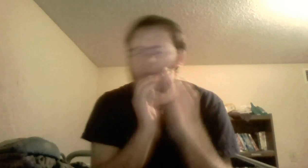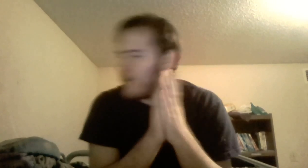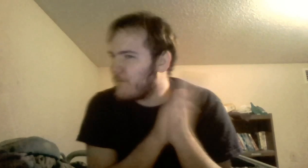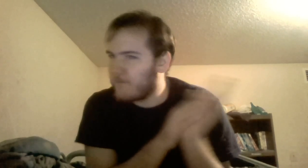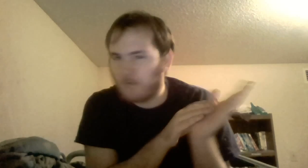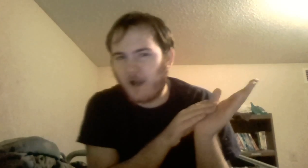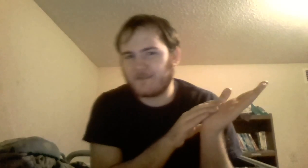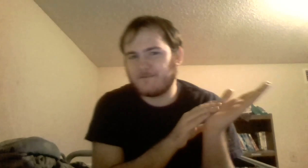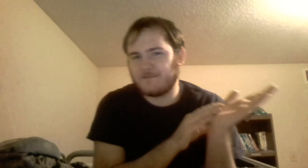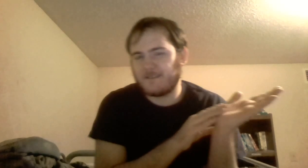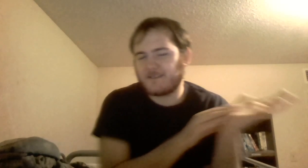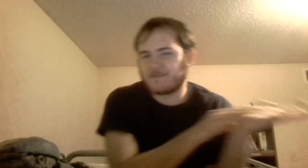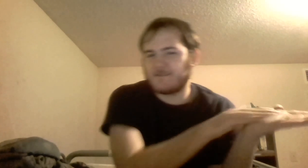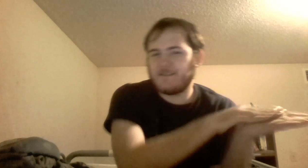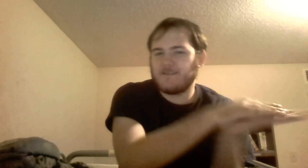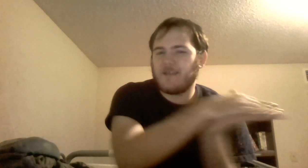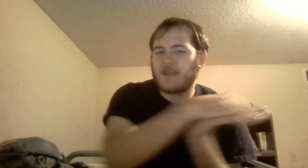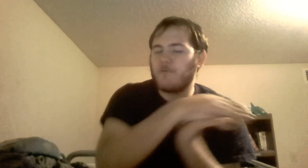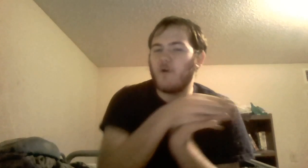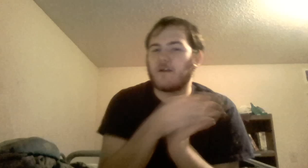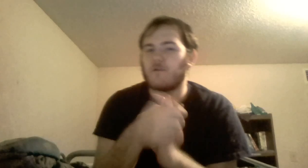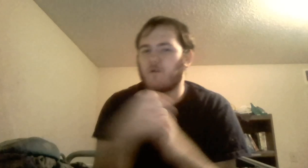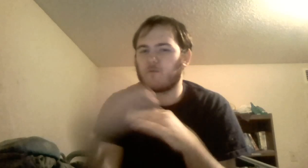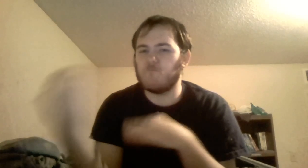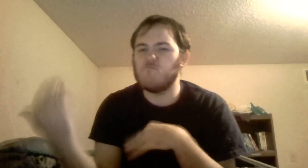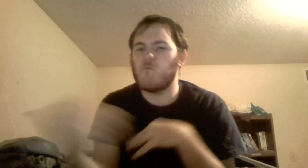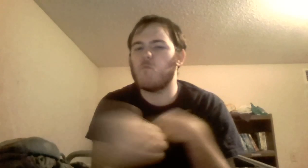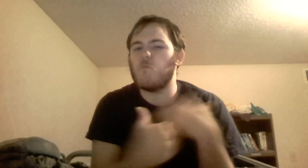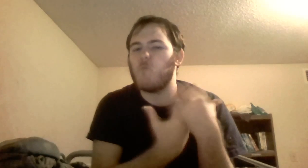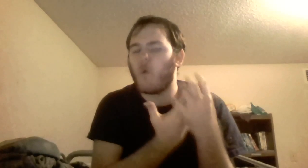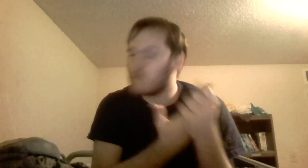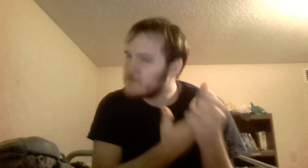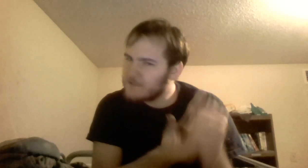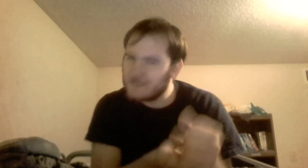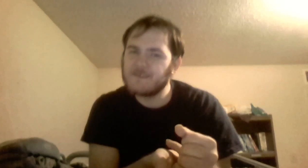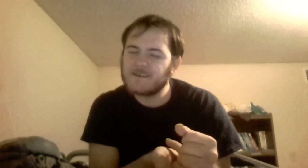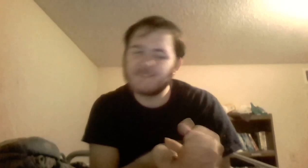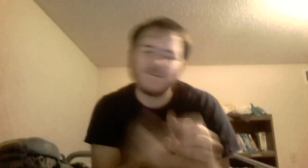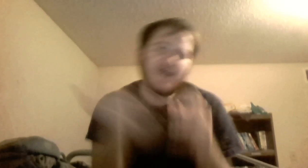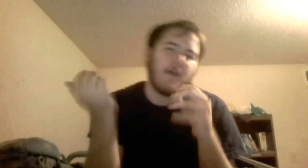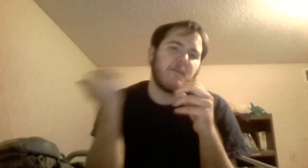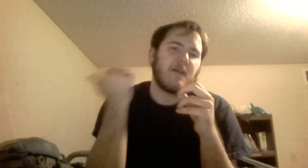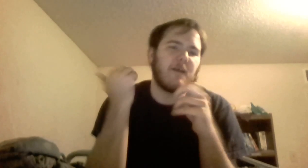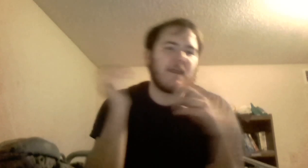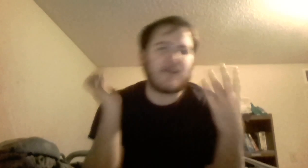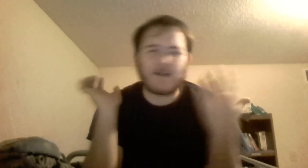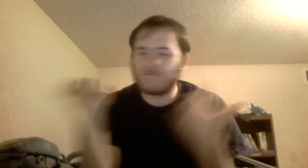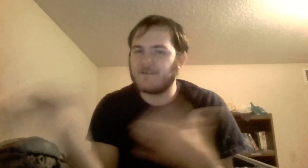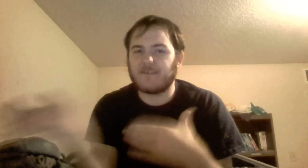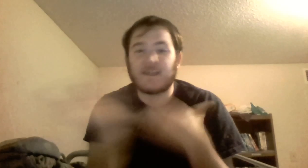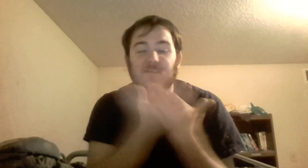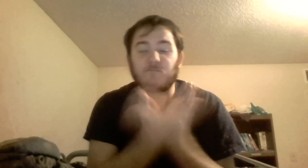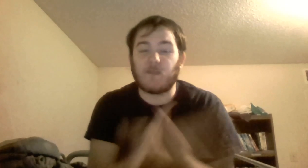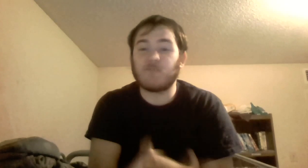I suppose with this plot, it's, I suppose it's mostly decent, because it's kind of the ending, it's